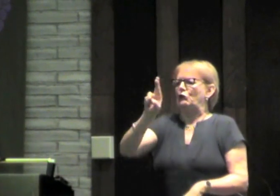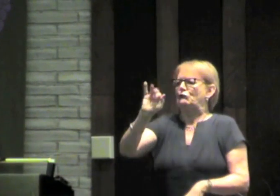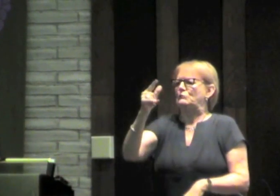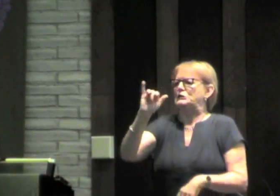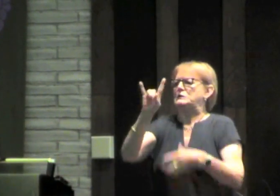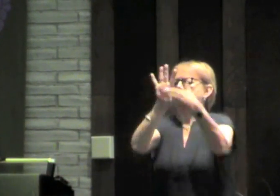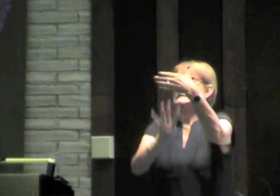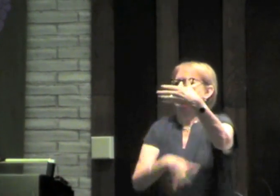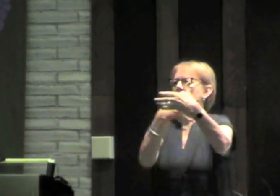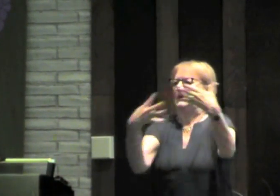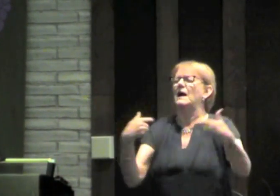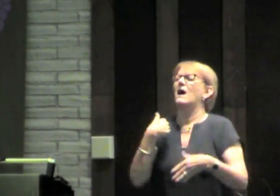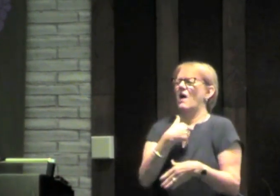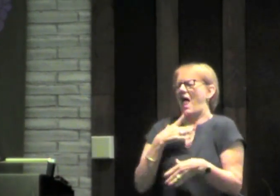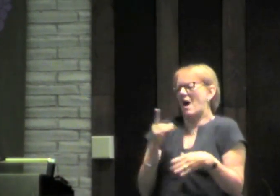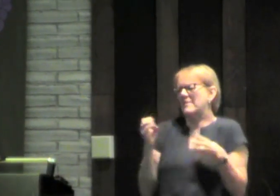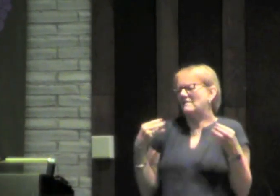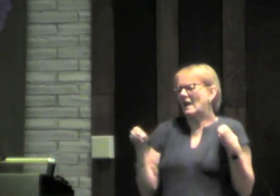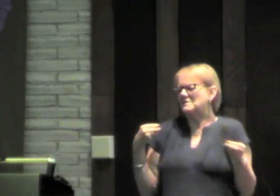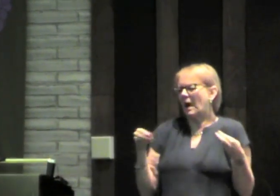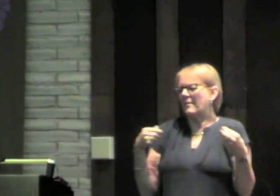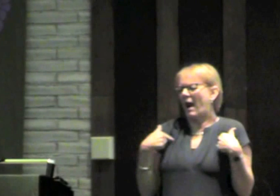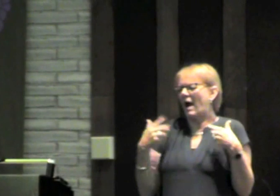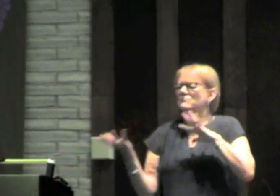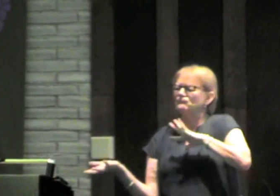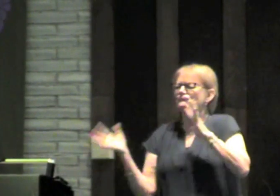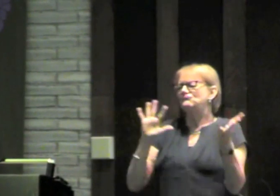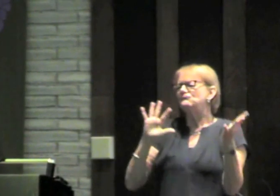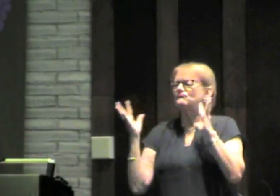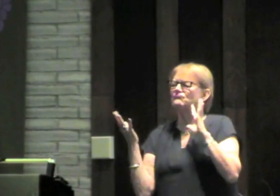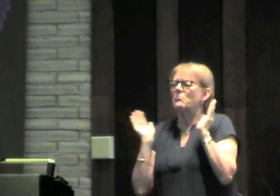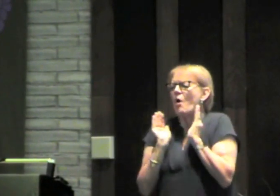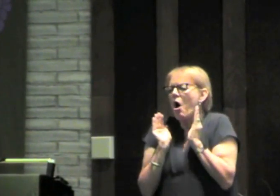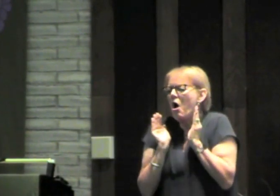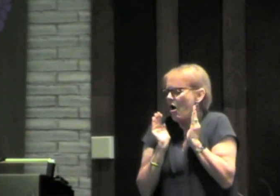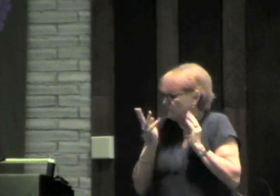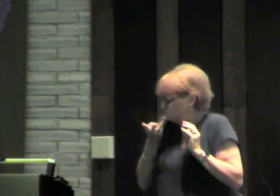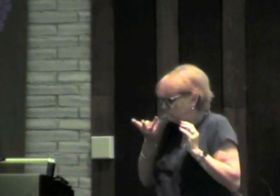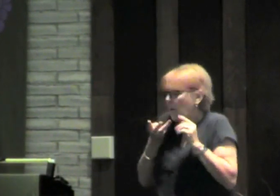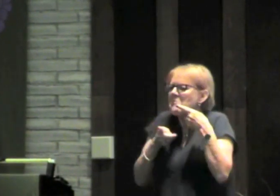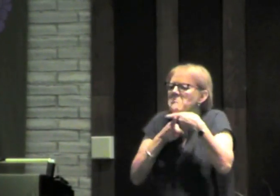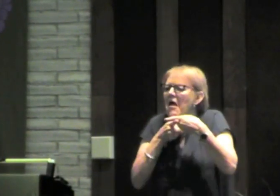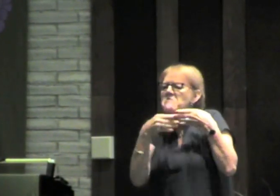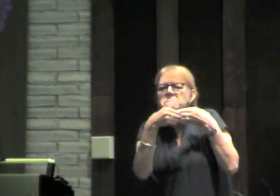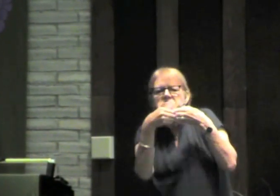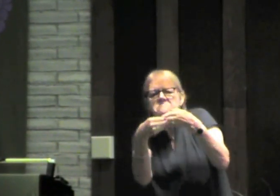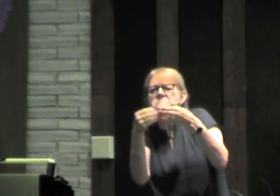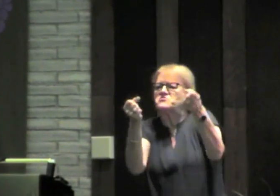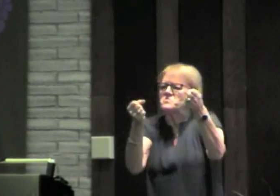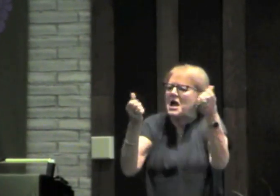because they are so rigid in their scheduling. We wanted something a little more flexible, and we wanted to just be